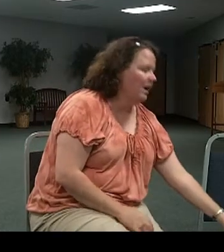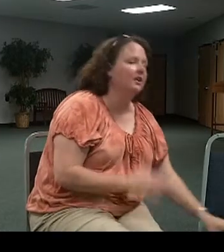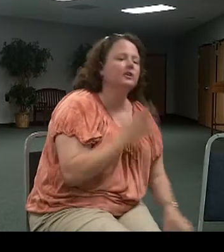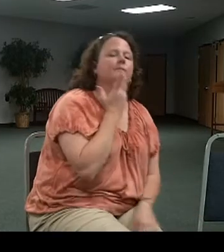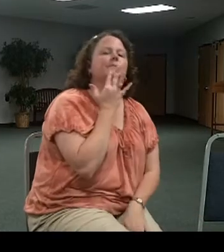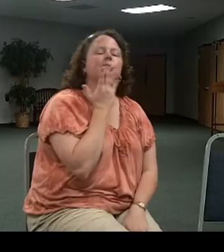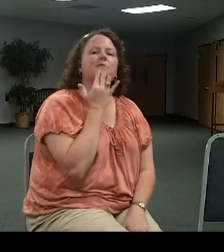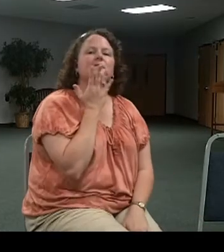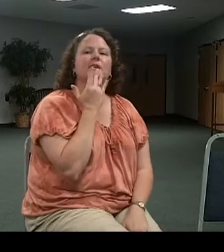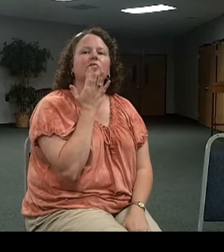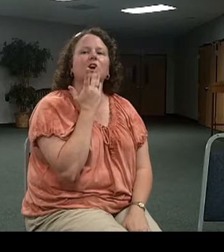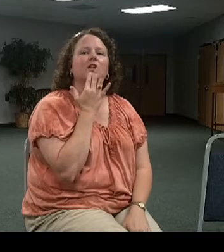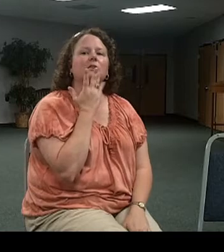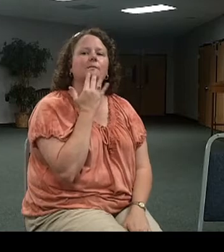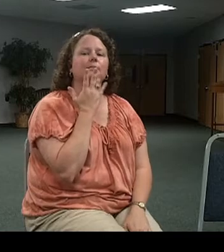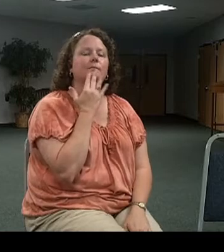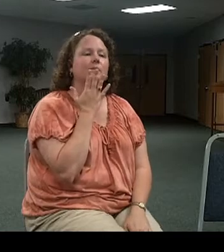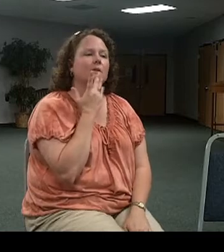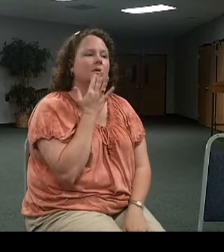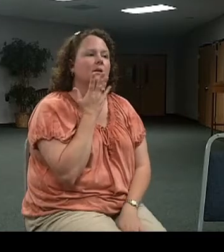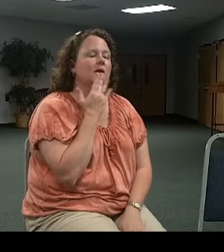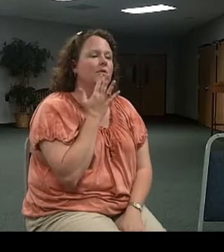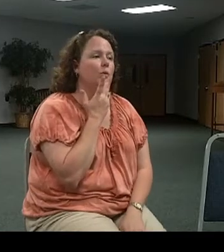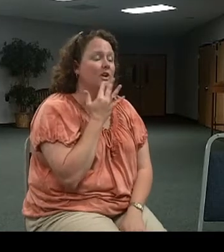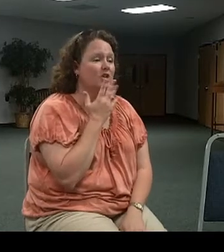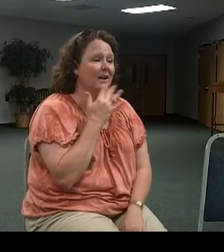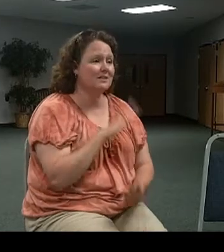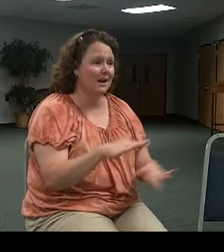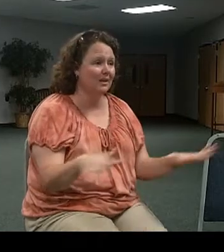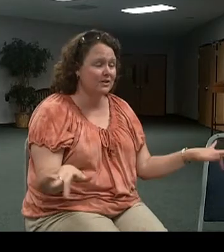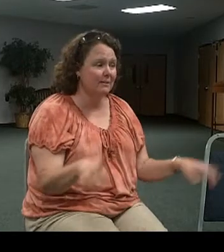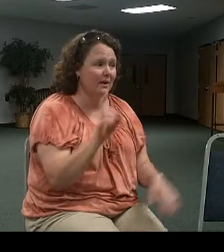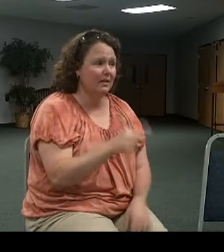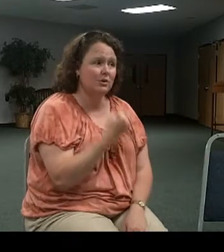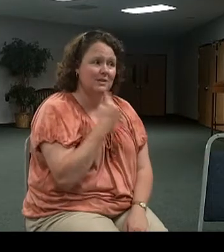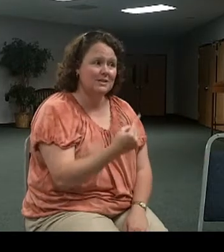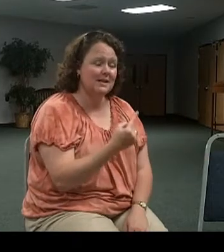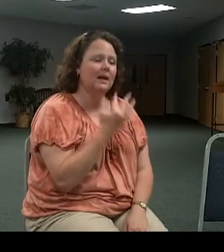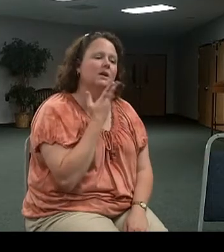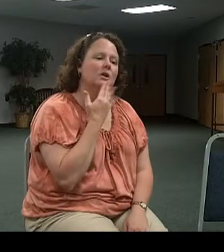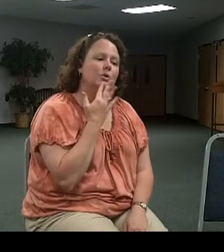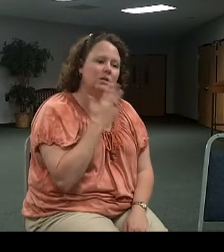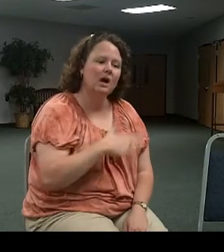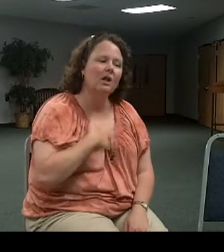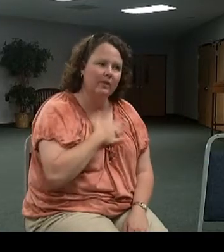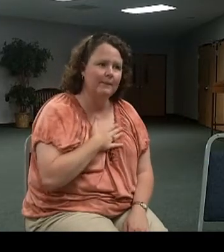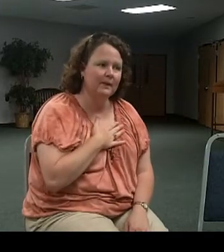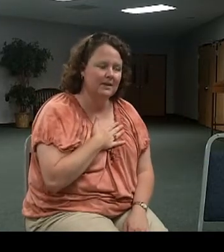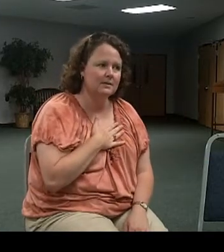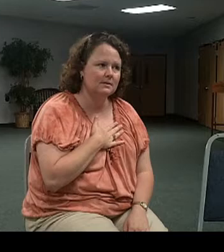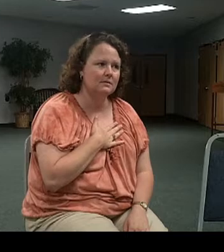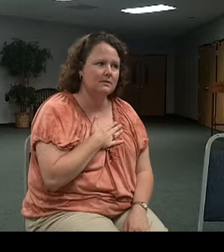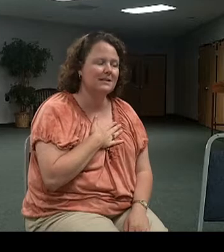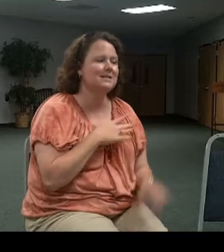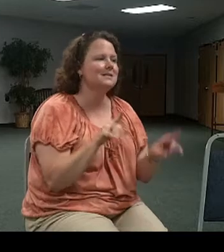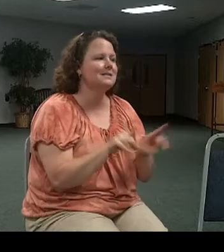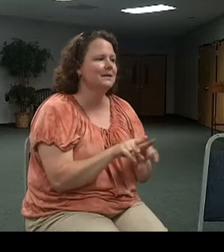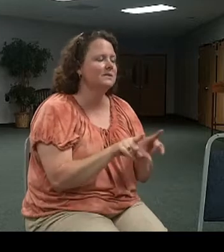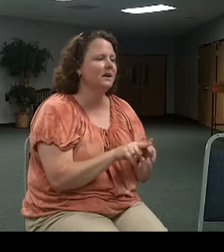Color. The sign for color. If you want a child to color something, then you need to say, to color that, please. It's the same sign